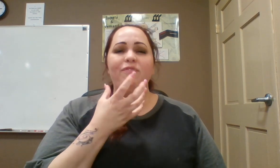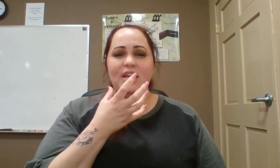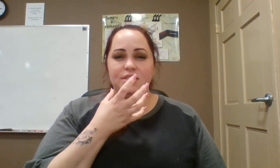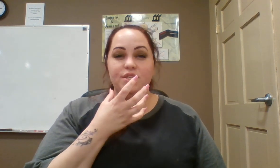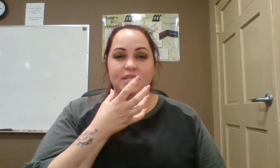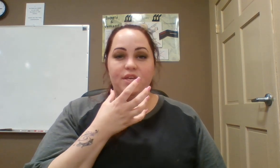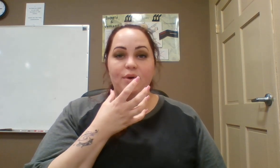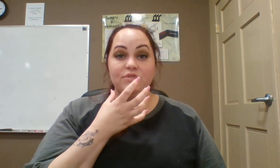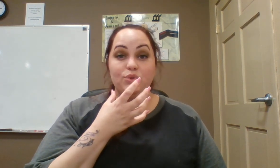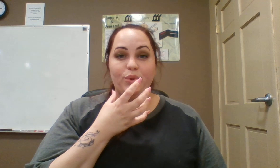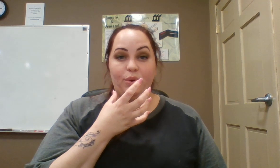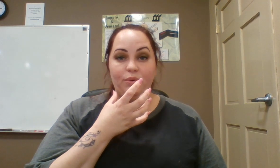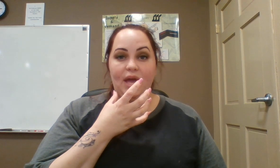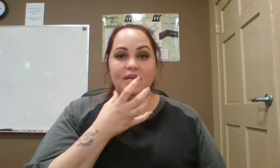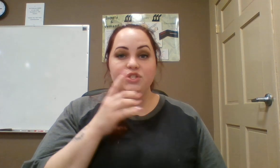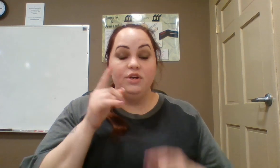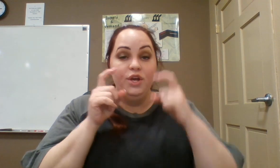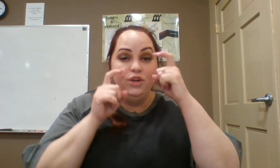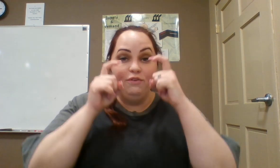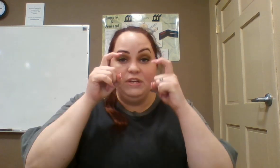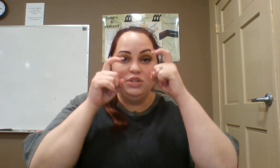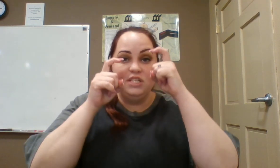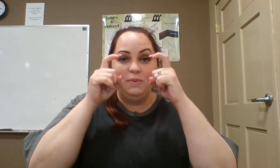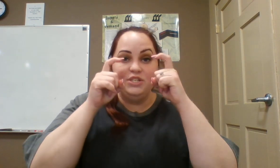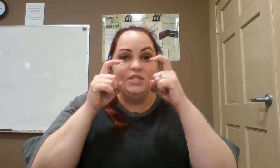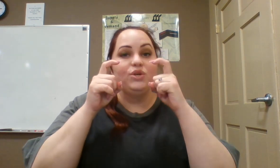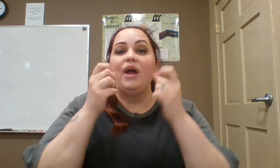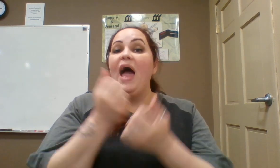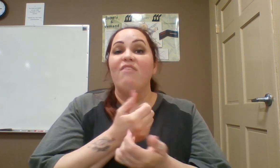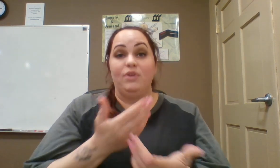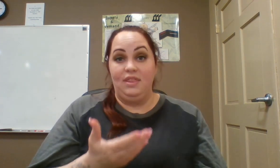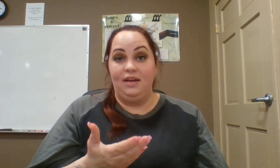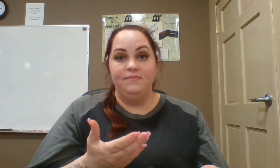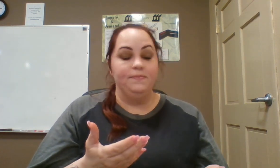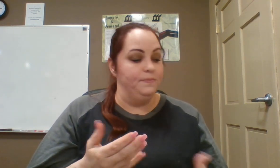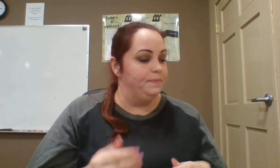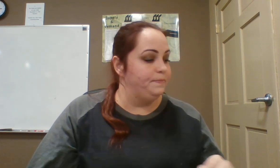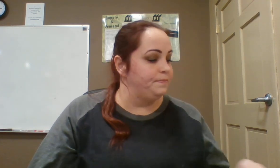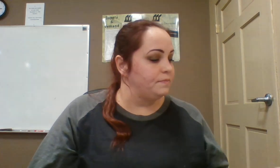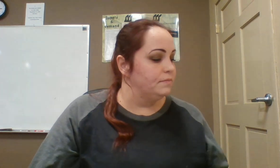face looks like you have a sore throat, okay? Because your facial expressions are everything.